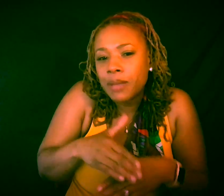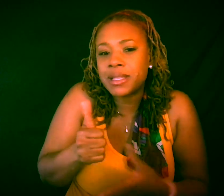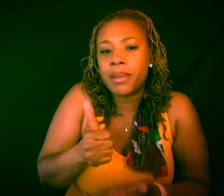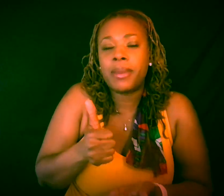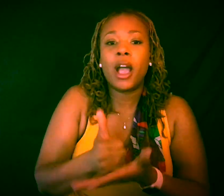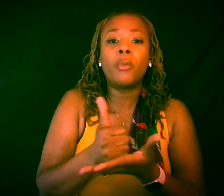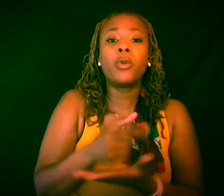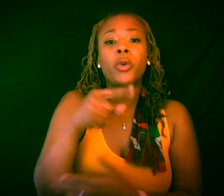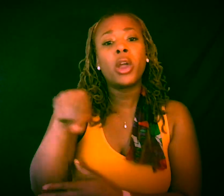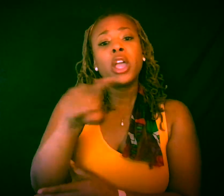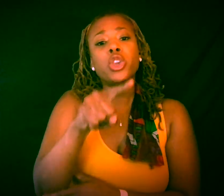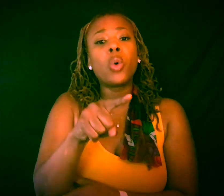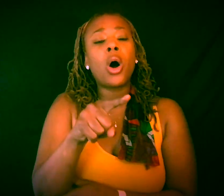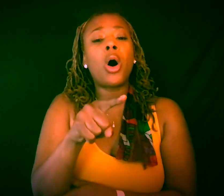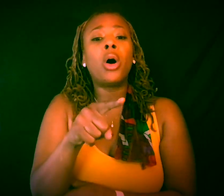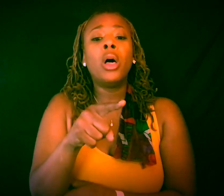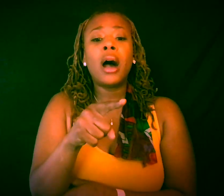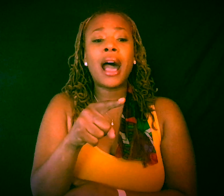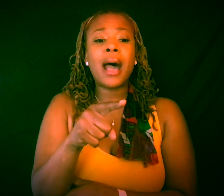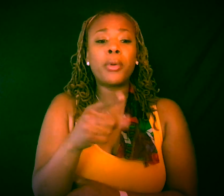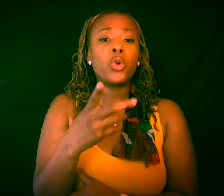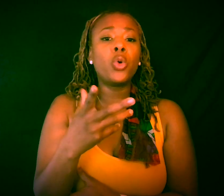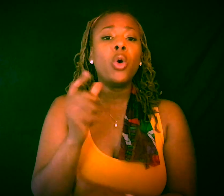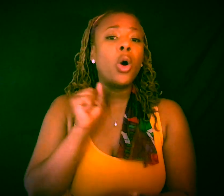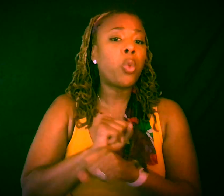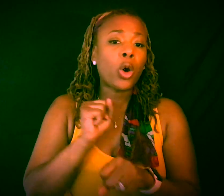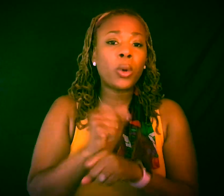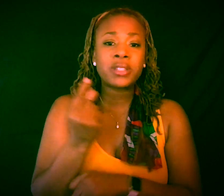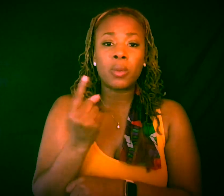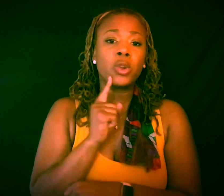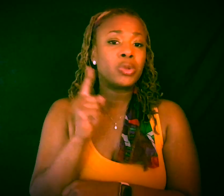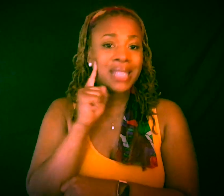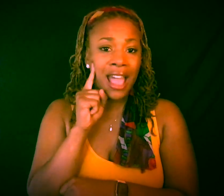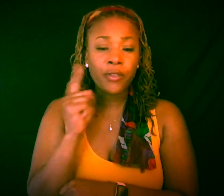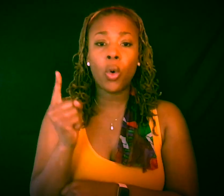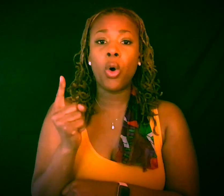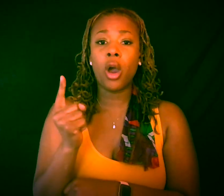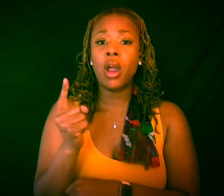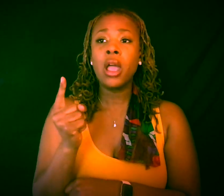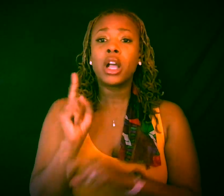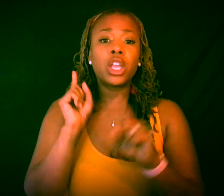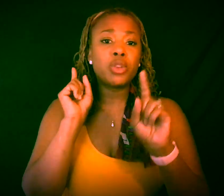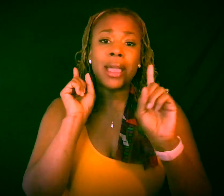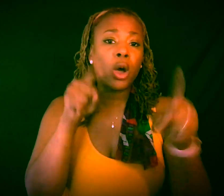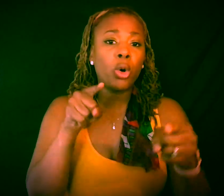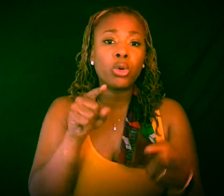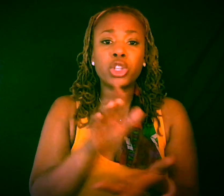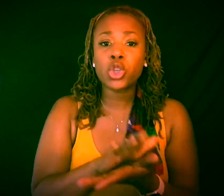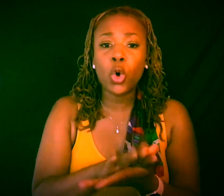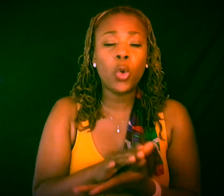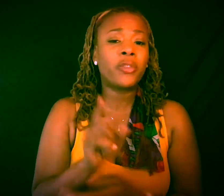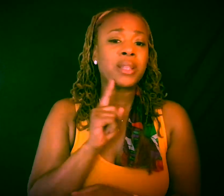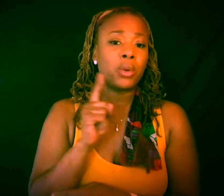that may be helpful for you all who work with someone who's deaf, or you may go to school with someone who's